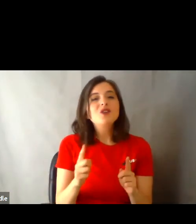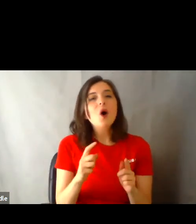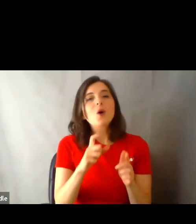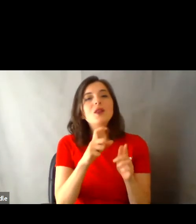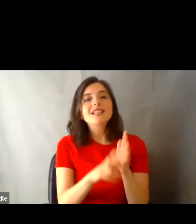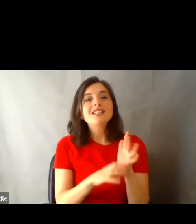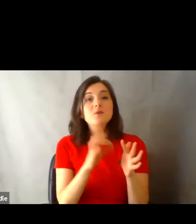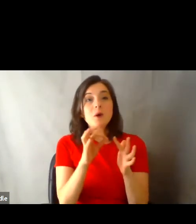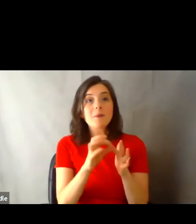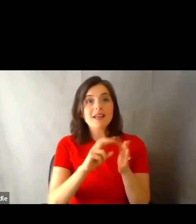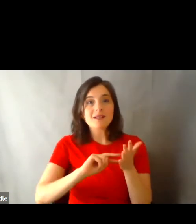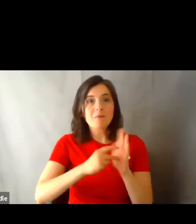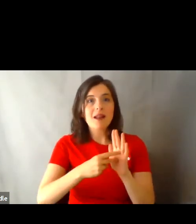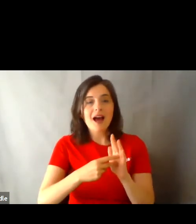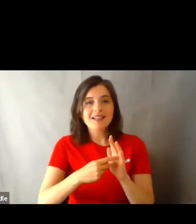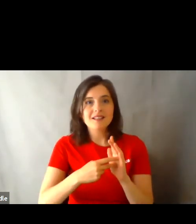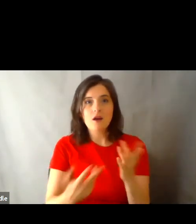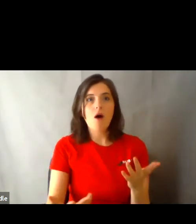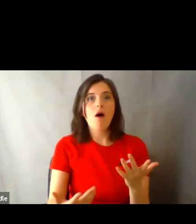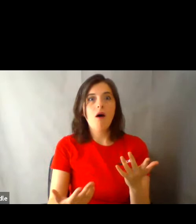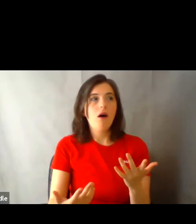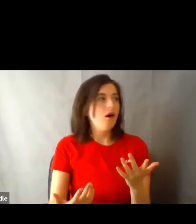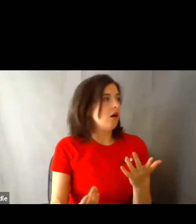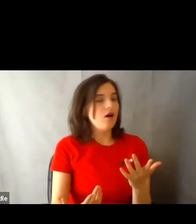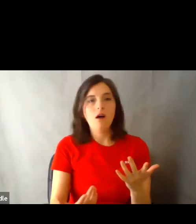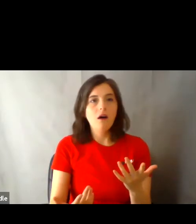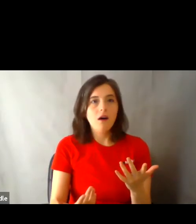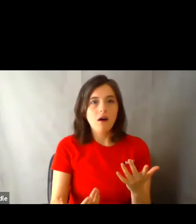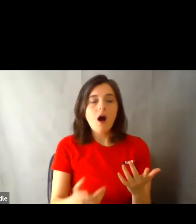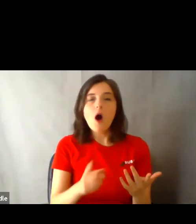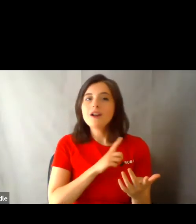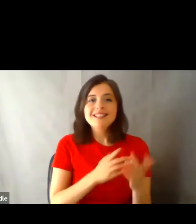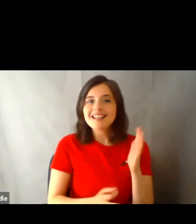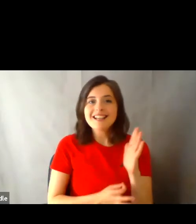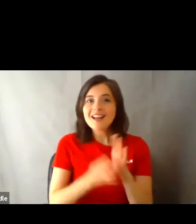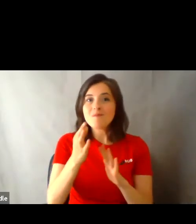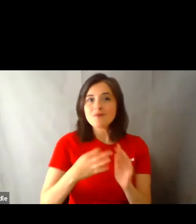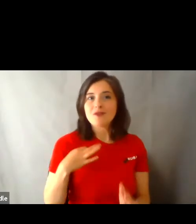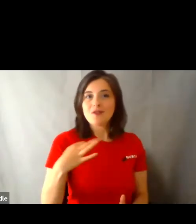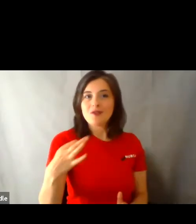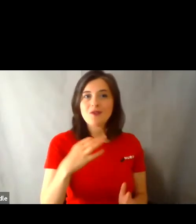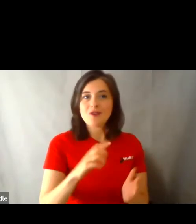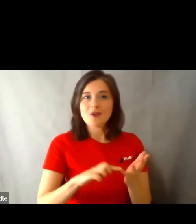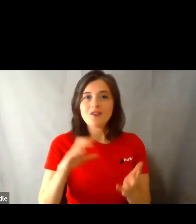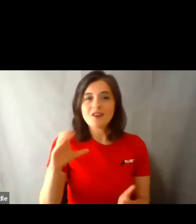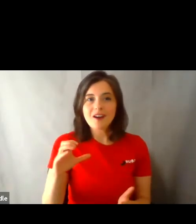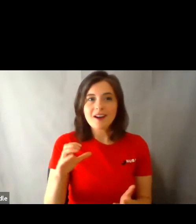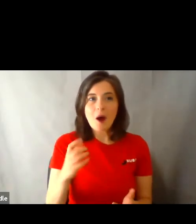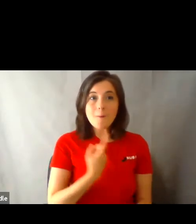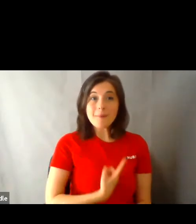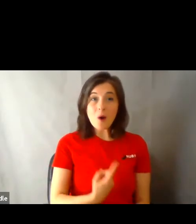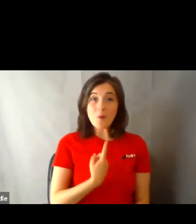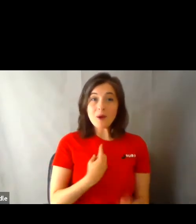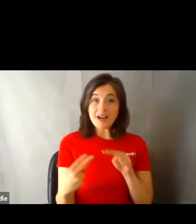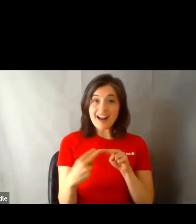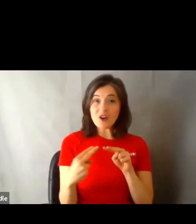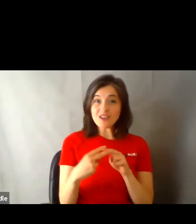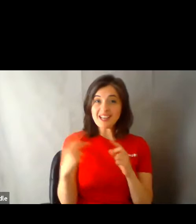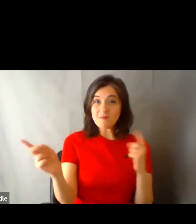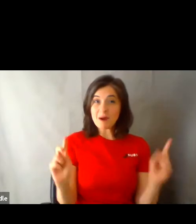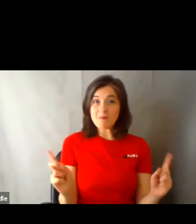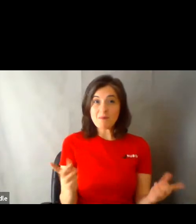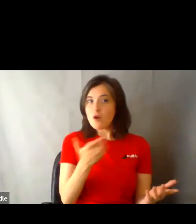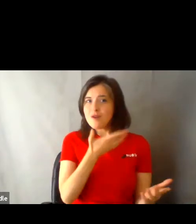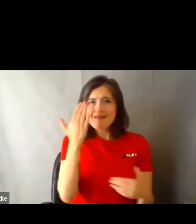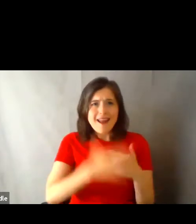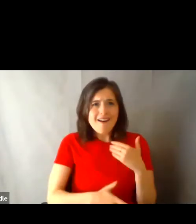DWP's plan hugely backfired, because not only were they not improving the reputation of Universal Credit, but we were getting contacted by people who'd never been